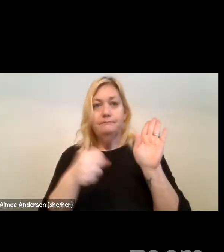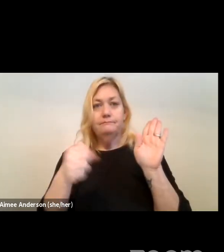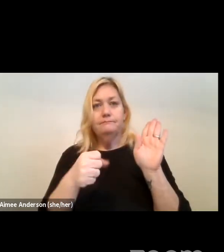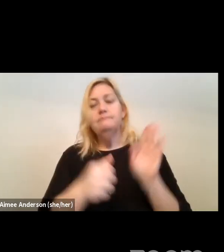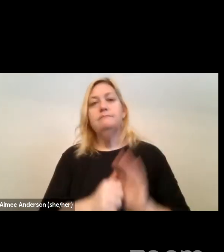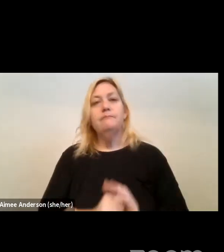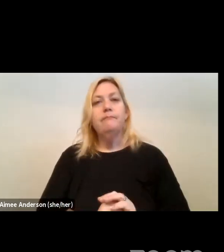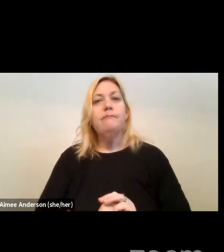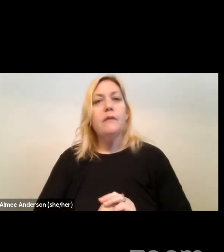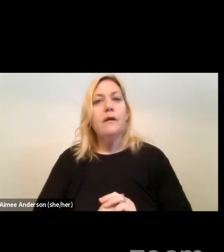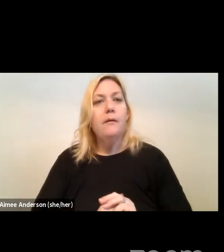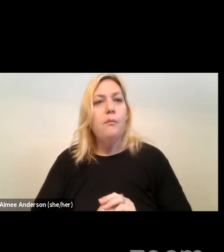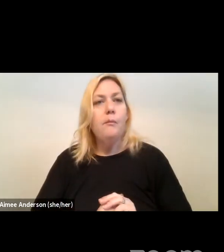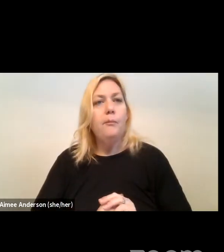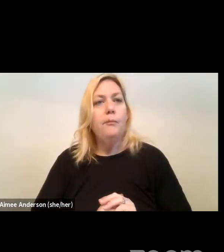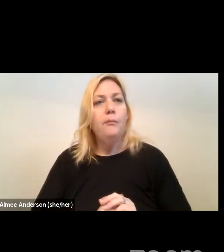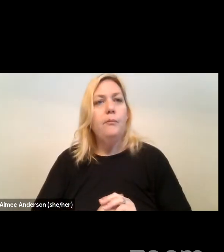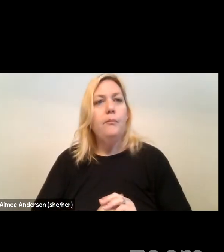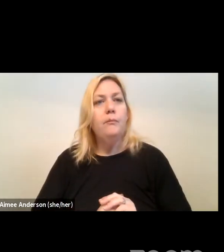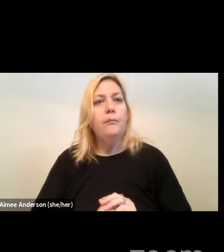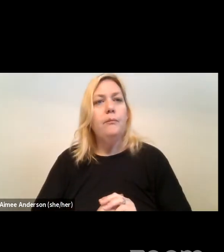Atkins.